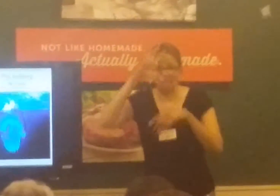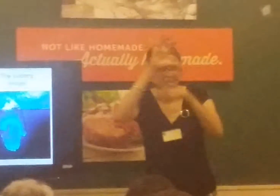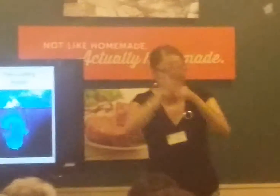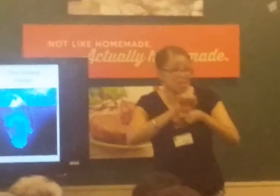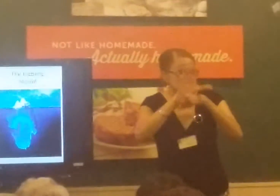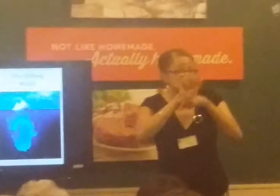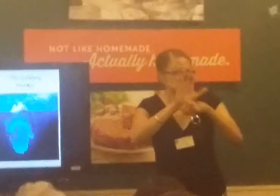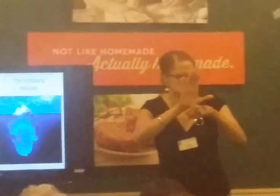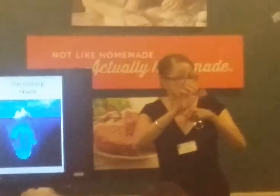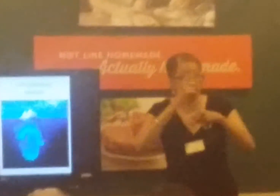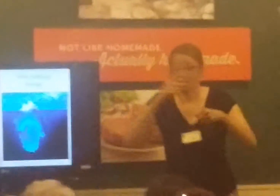habits.